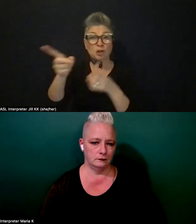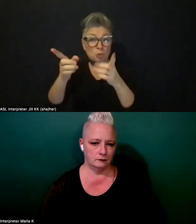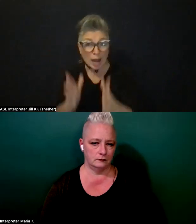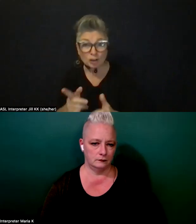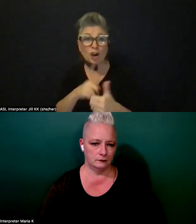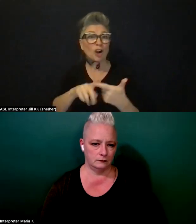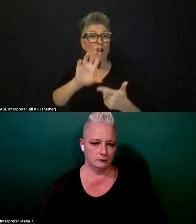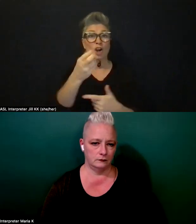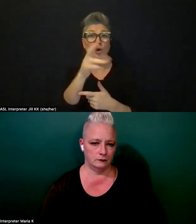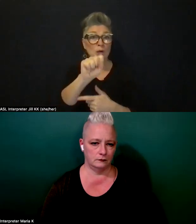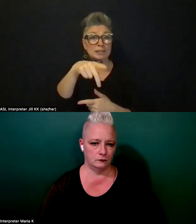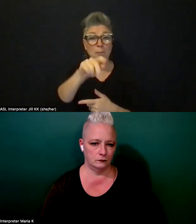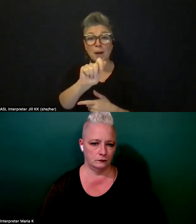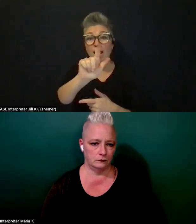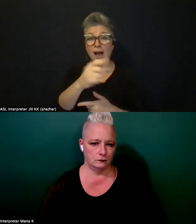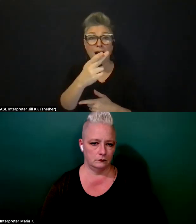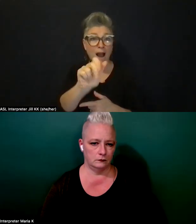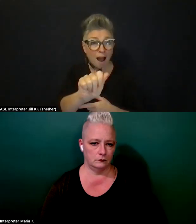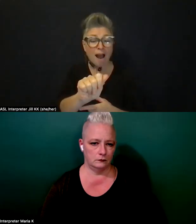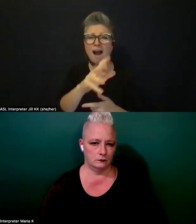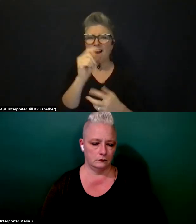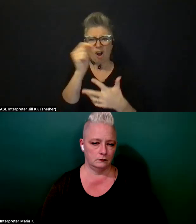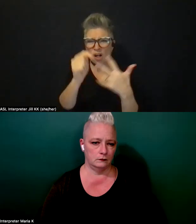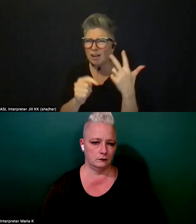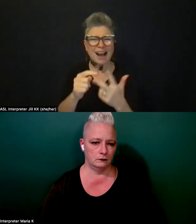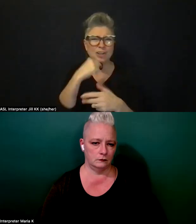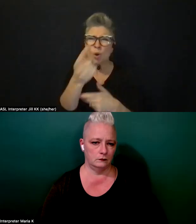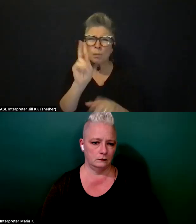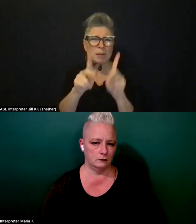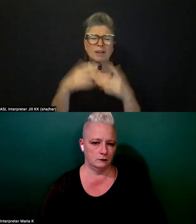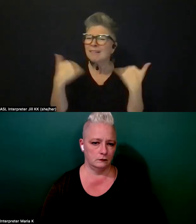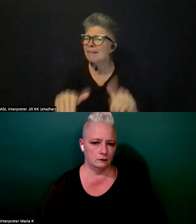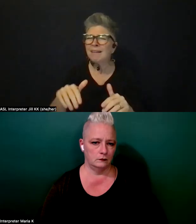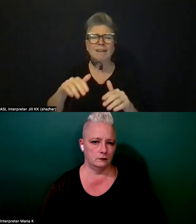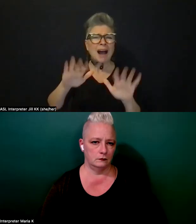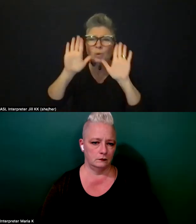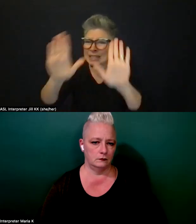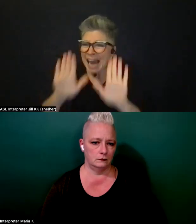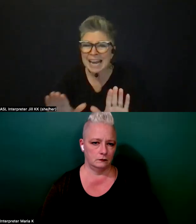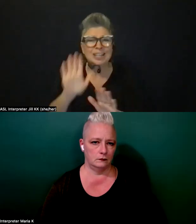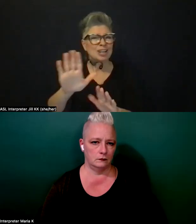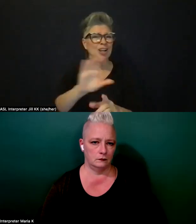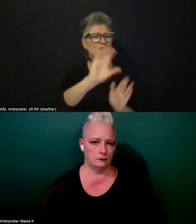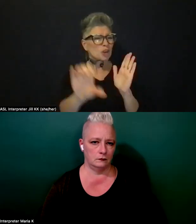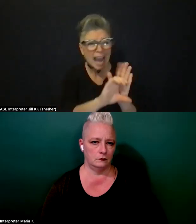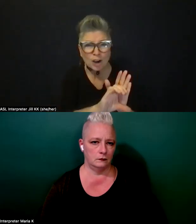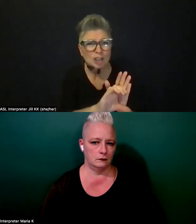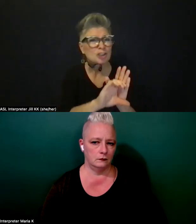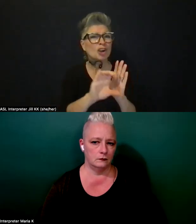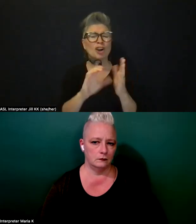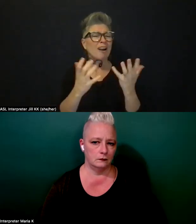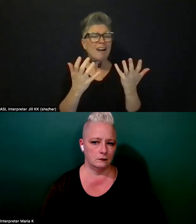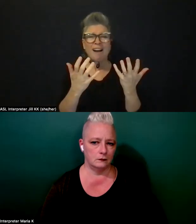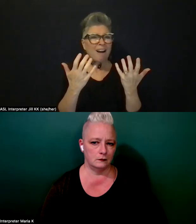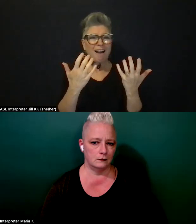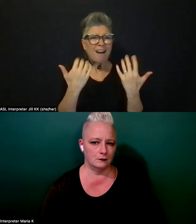and whoever did that movie. I was like, outstanding. You played your character, were you